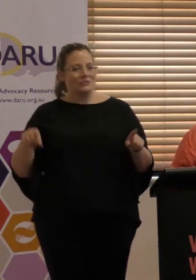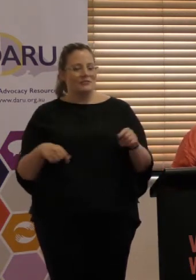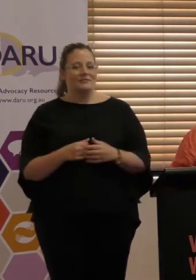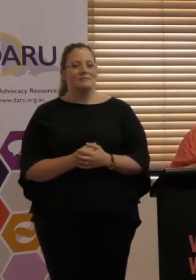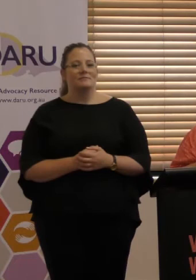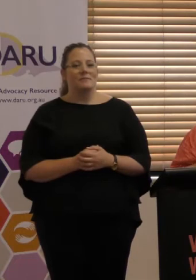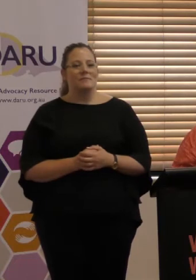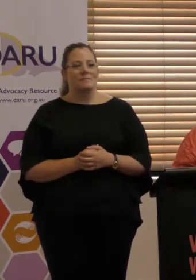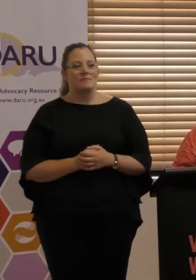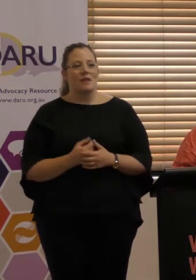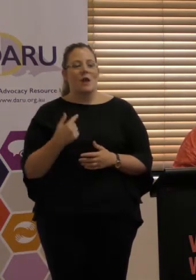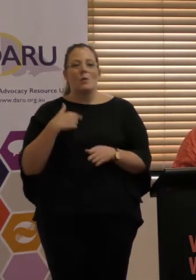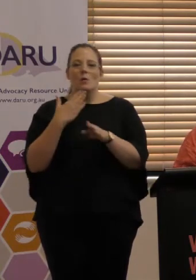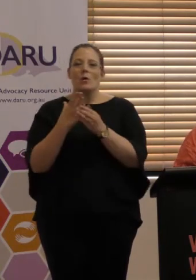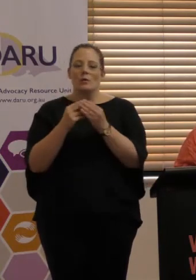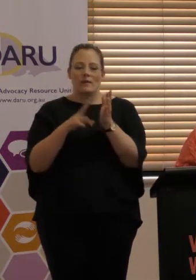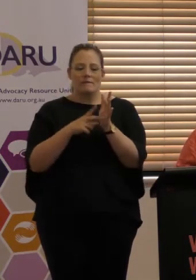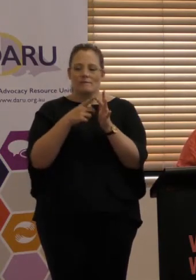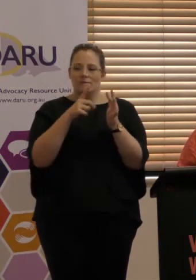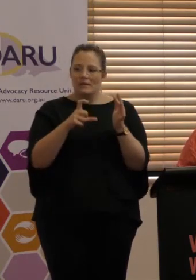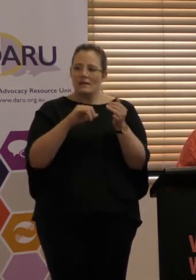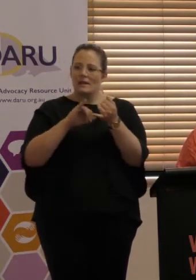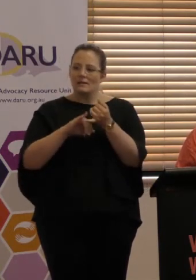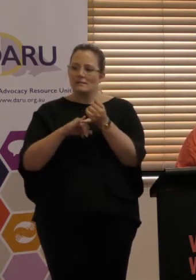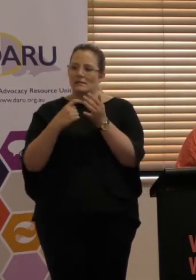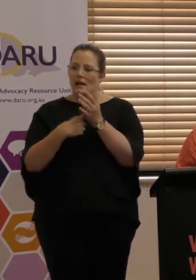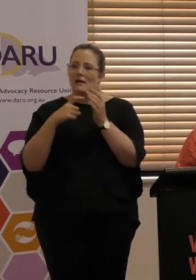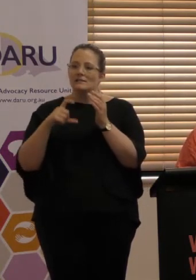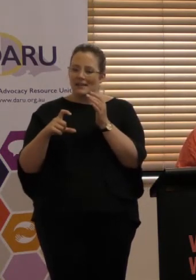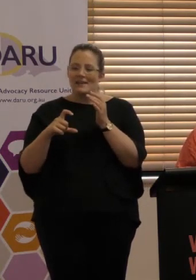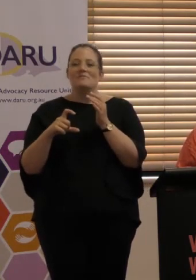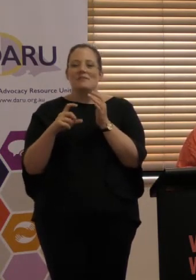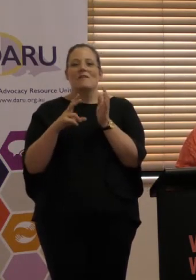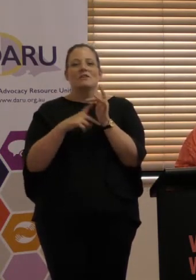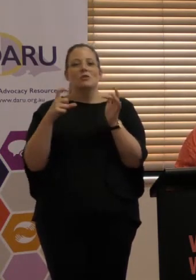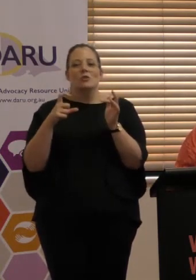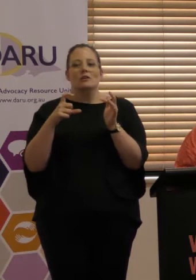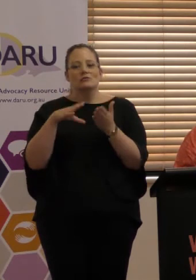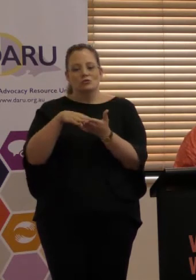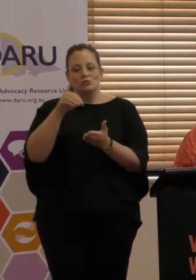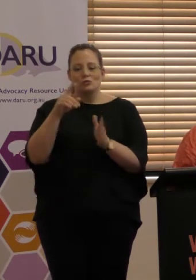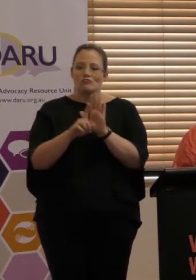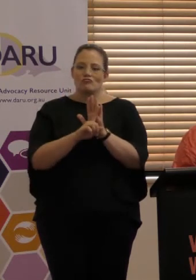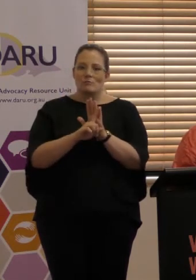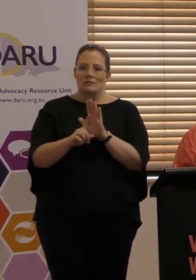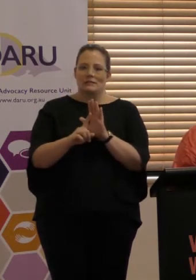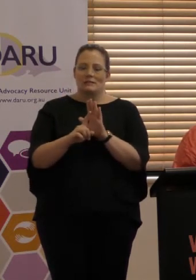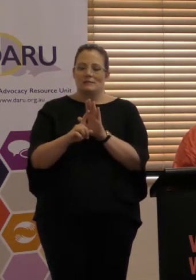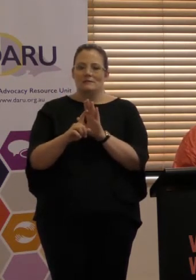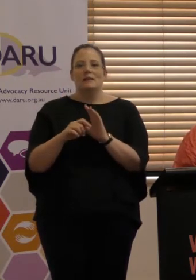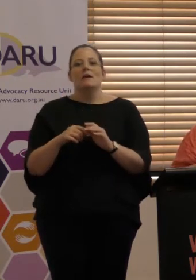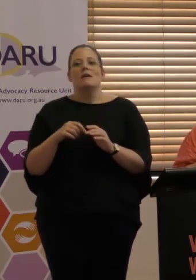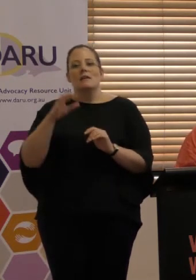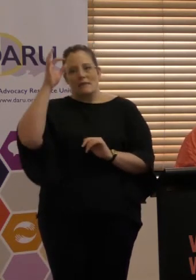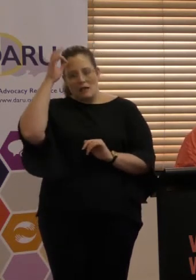with VicSRC, who are the Victorian Student Representative Council peak body, and who work